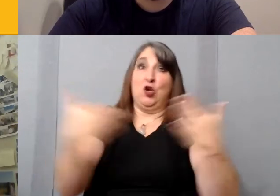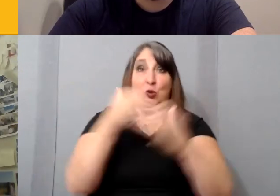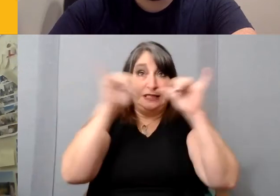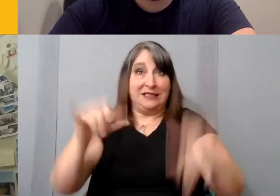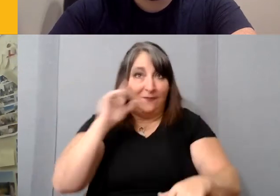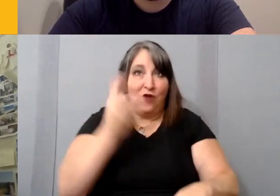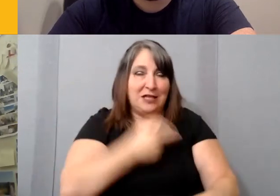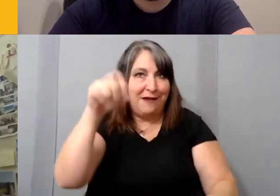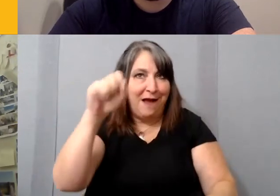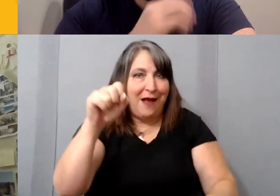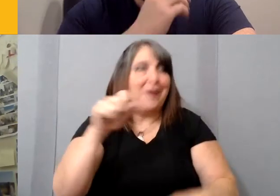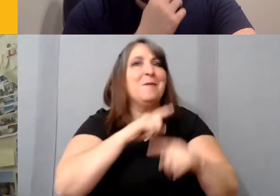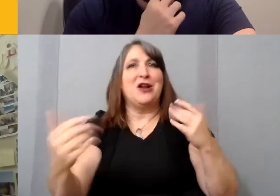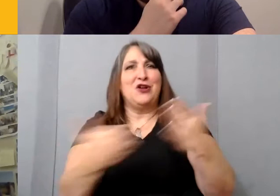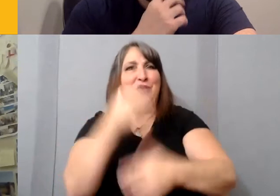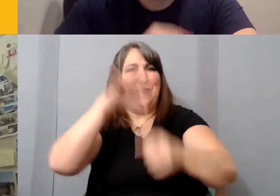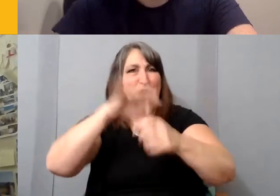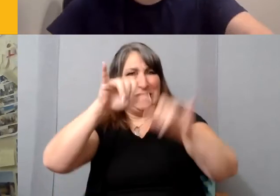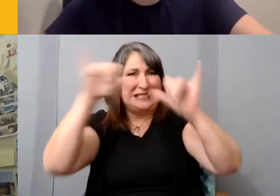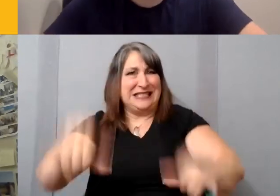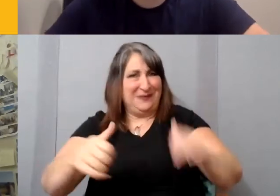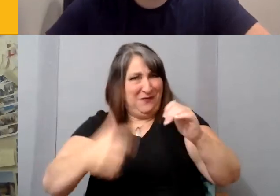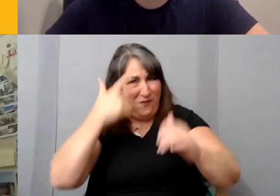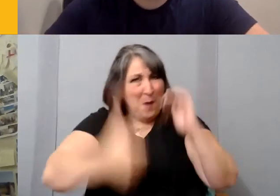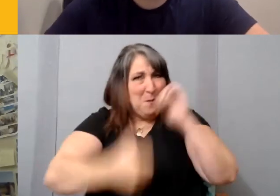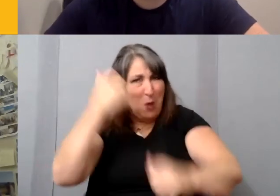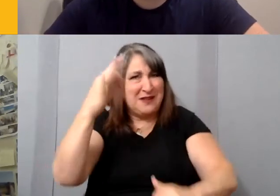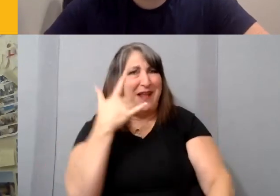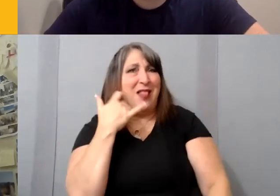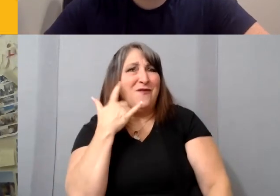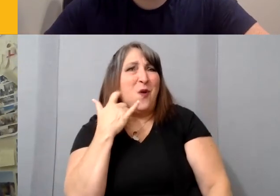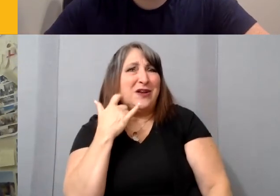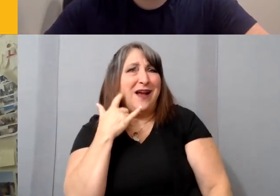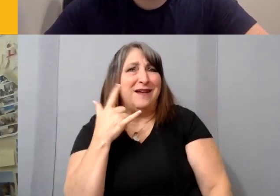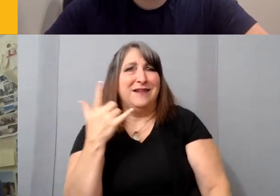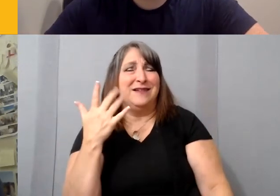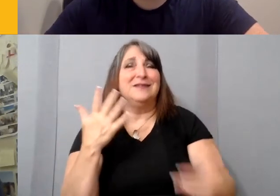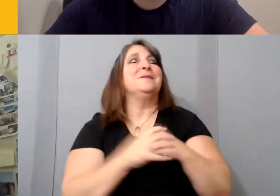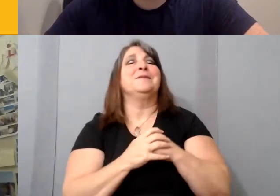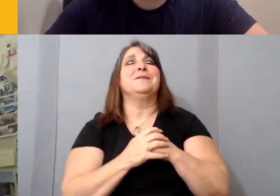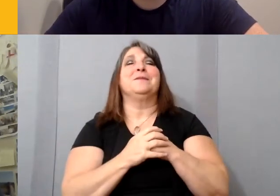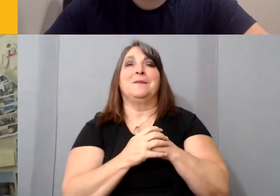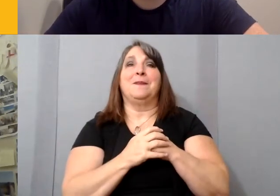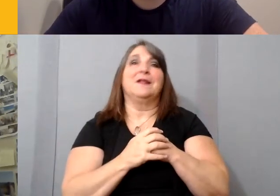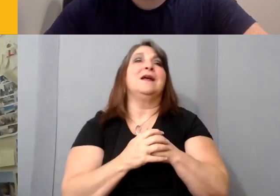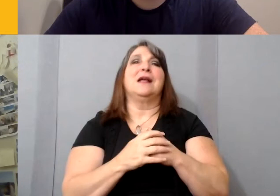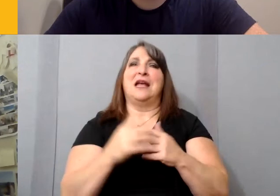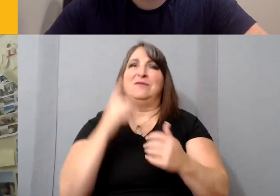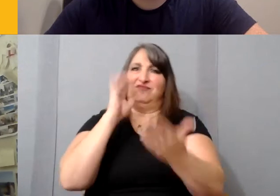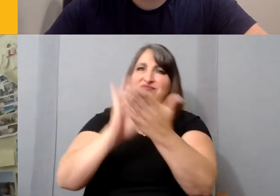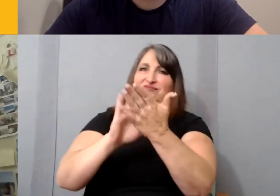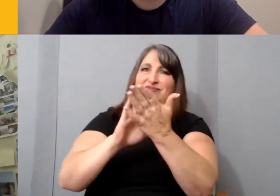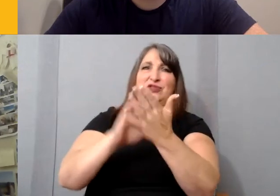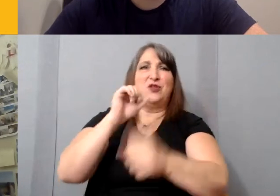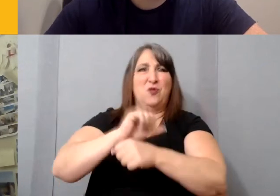us, but a brand new voting system in most of California. And it actually, and Part of this does go to the work that Secretary of State Alex